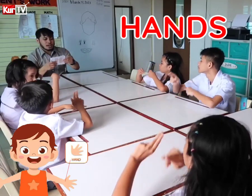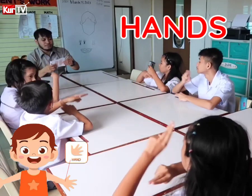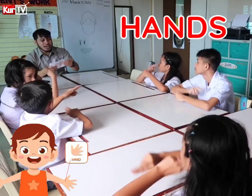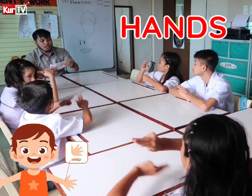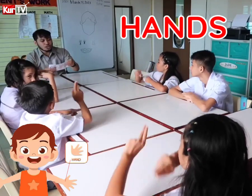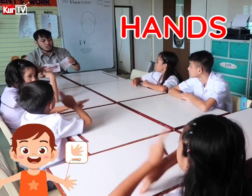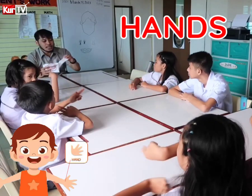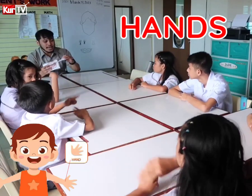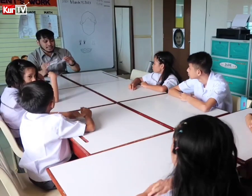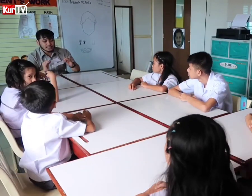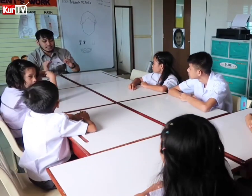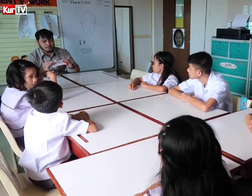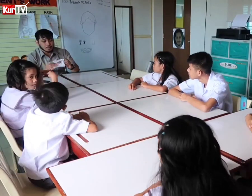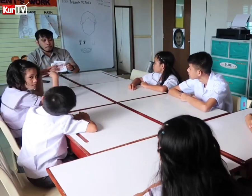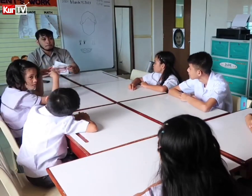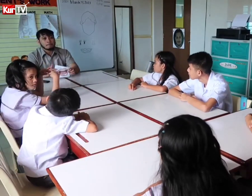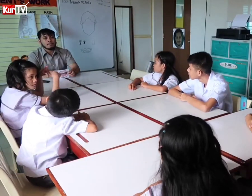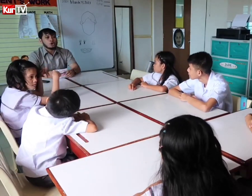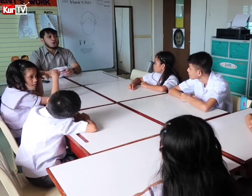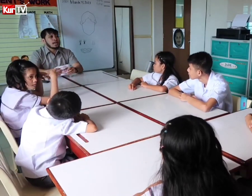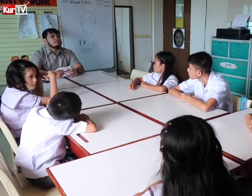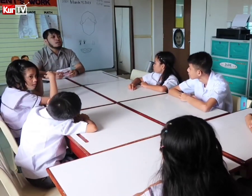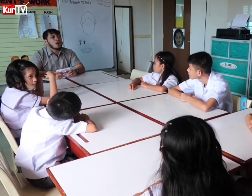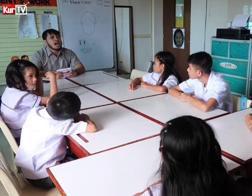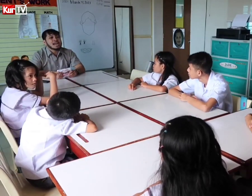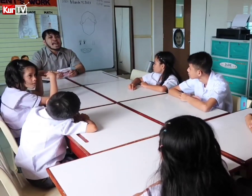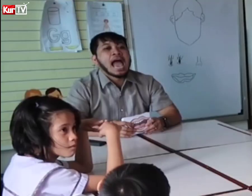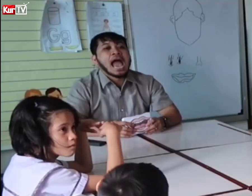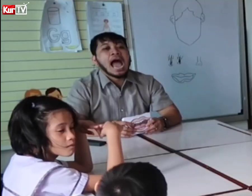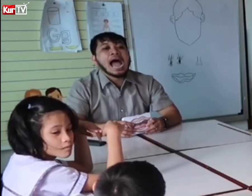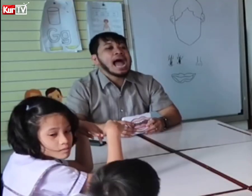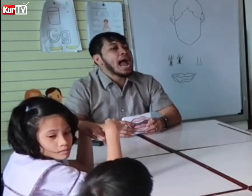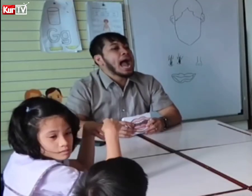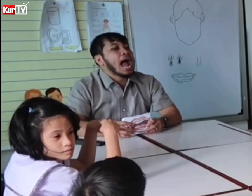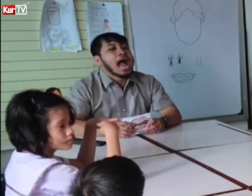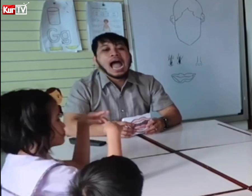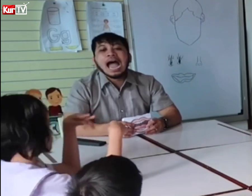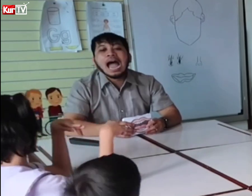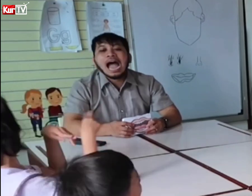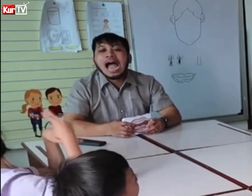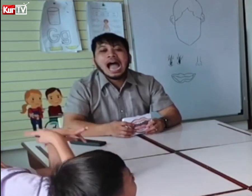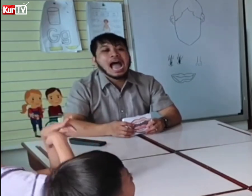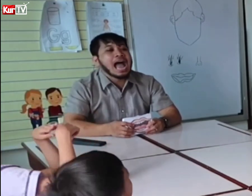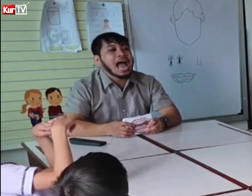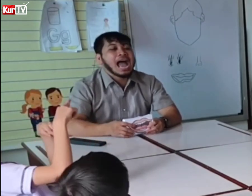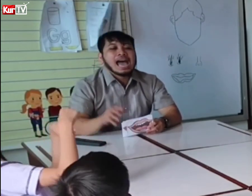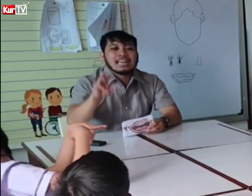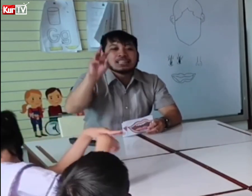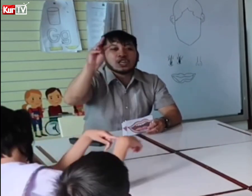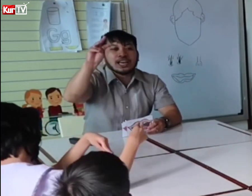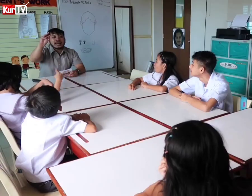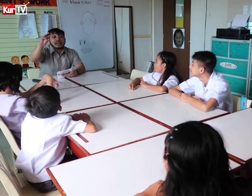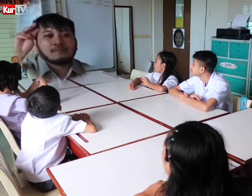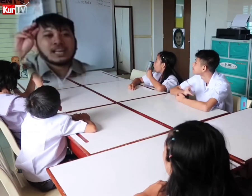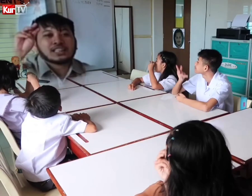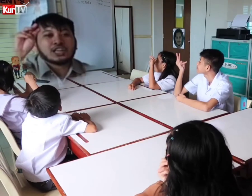Okay. Very good. Next. Oh, everyone. Ah. Ah. Ah. Letter M. Letter